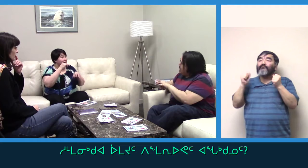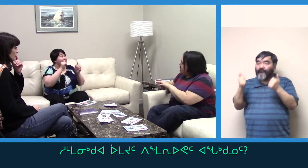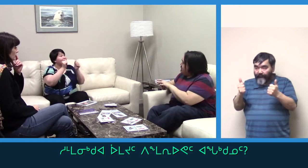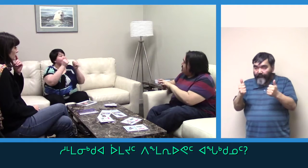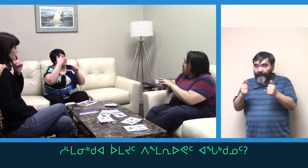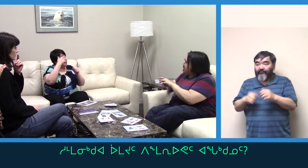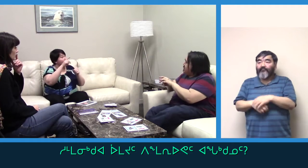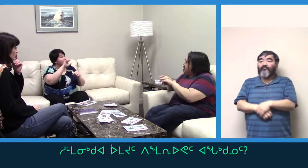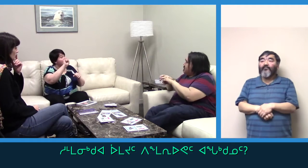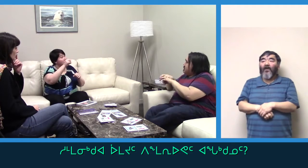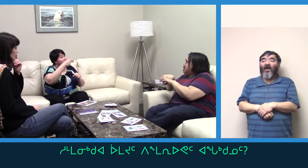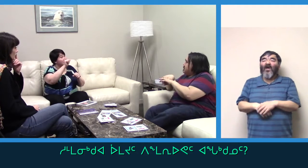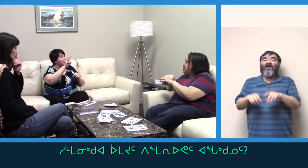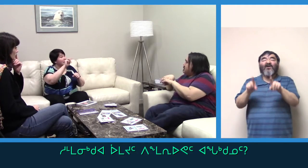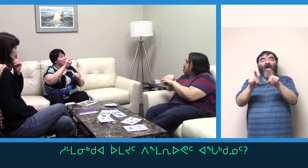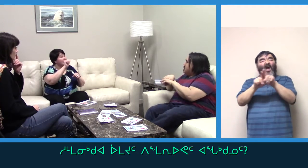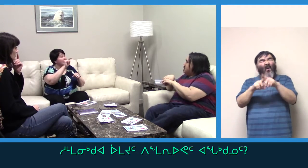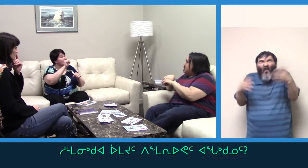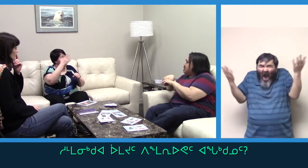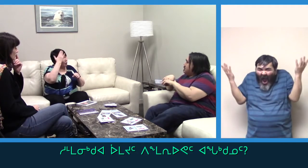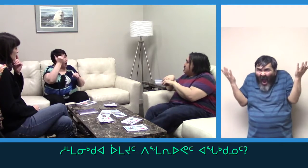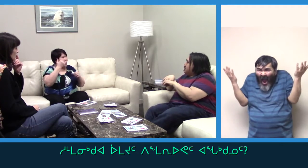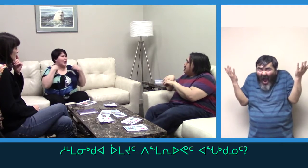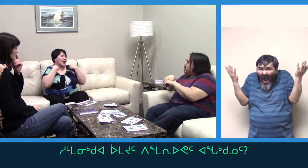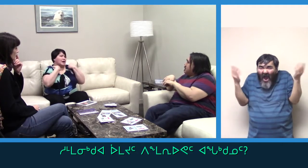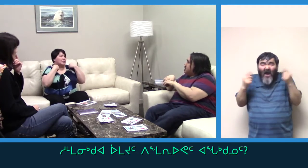Yeah. Four.